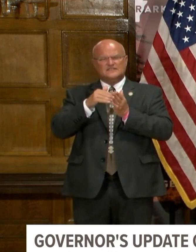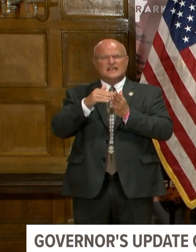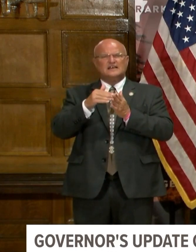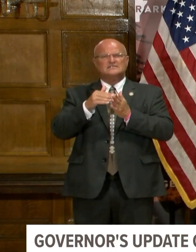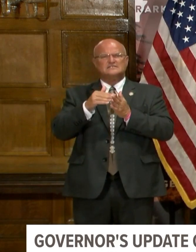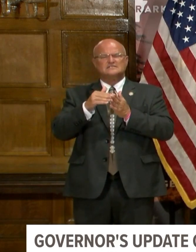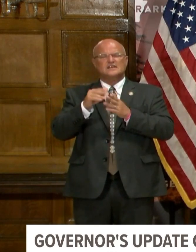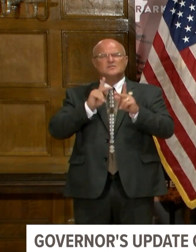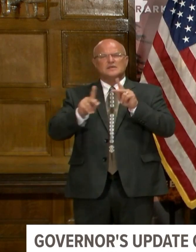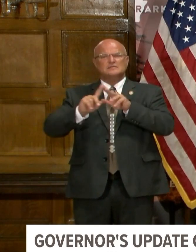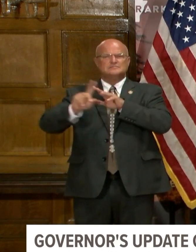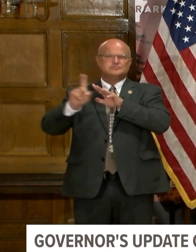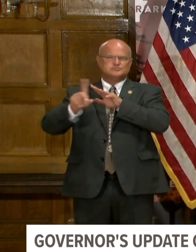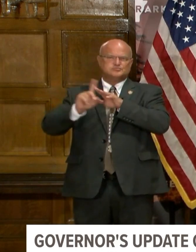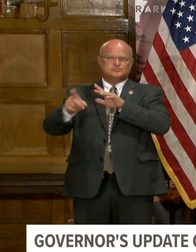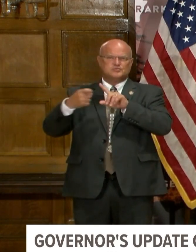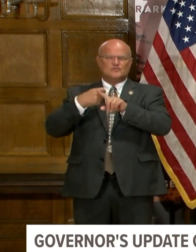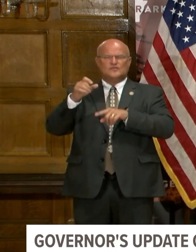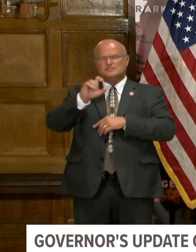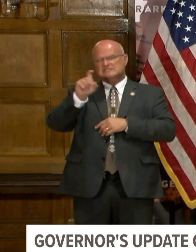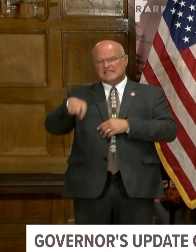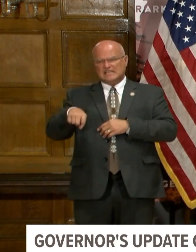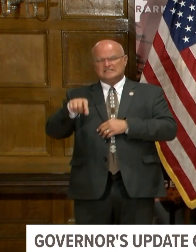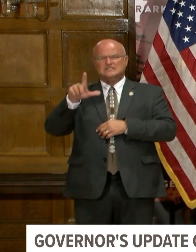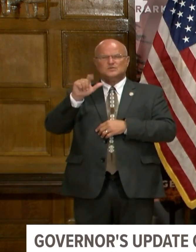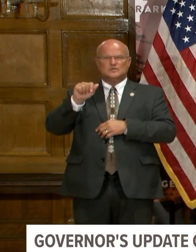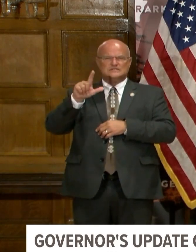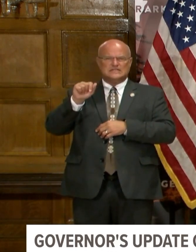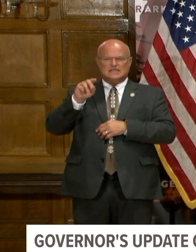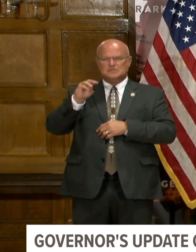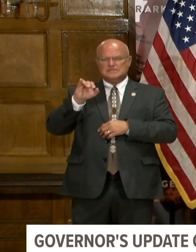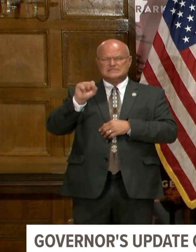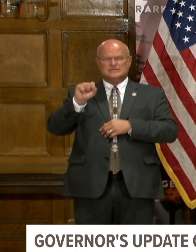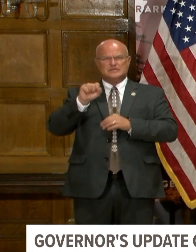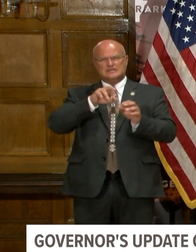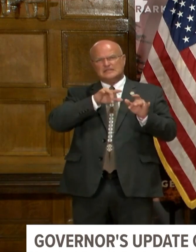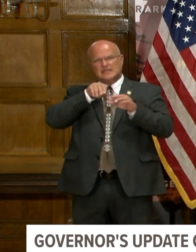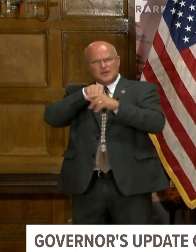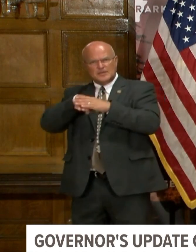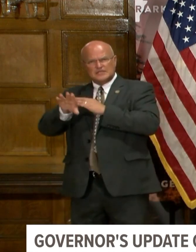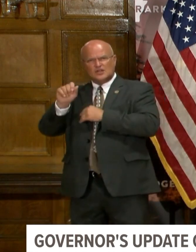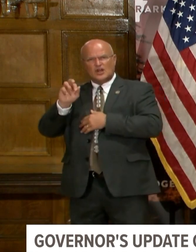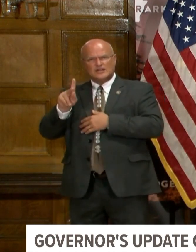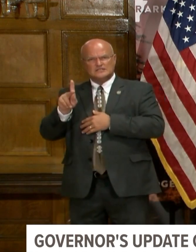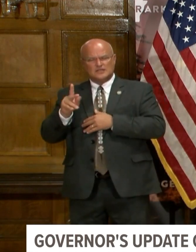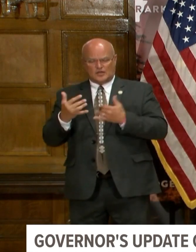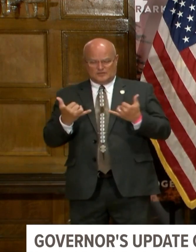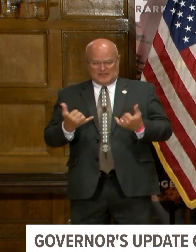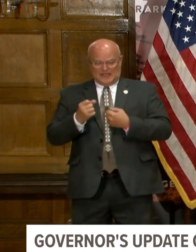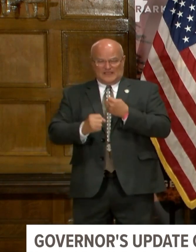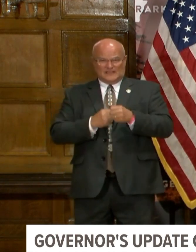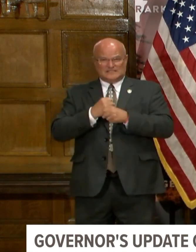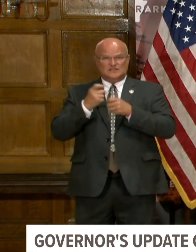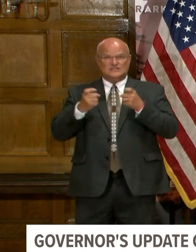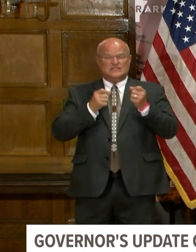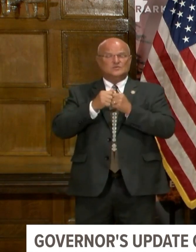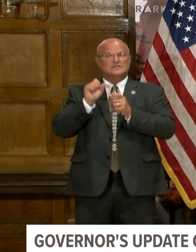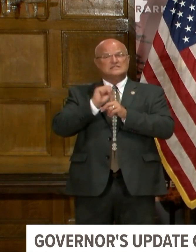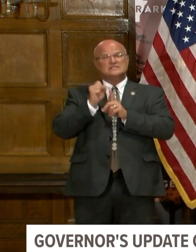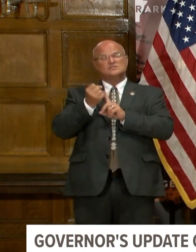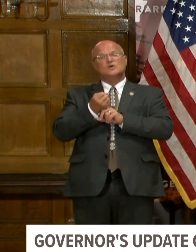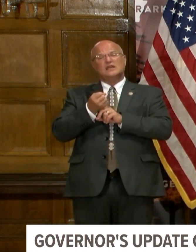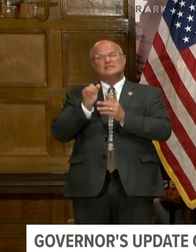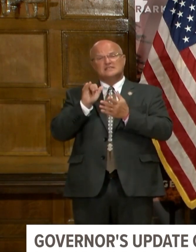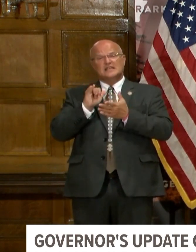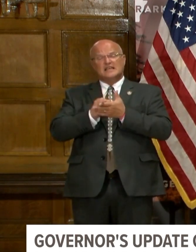storm evacuees from states like Texas, Louisiana, and Mississippi. However, this year we're dealing with a situation in